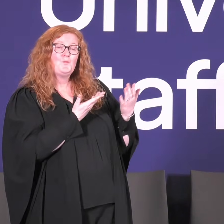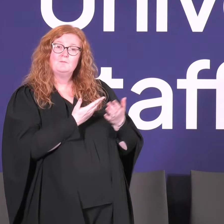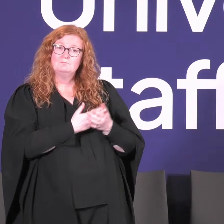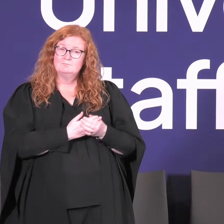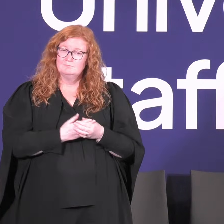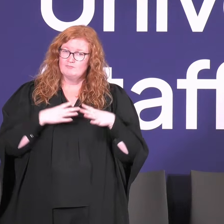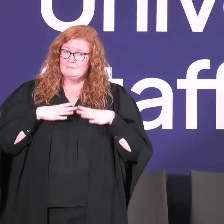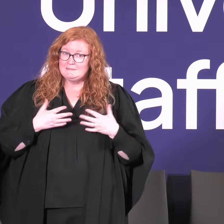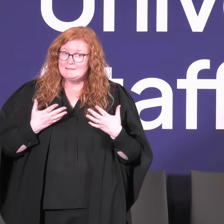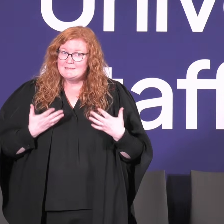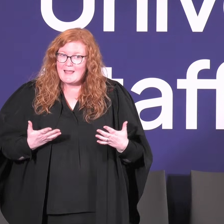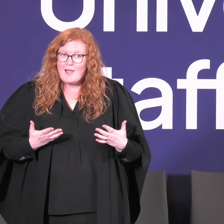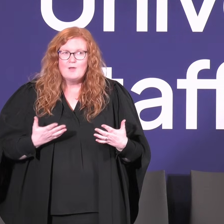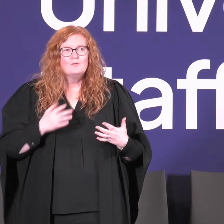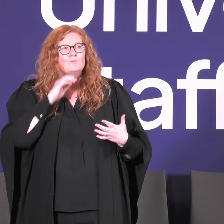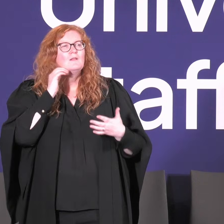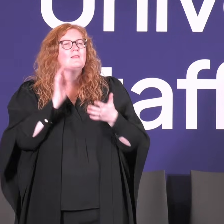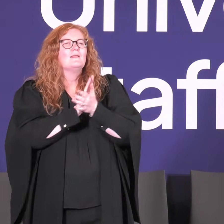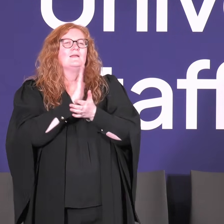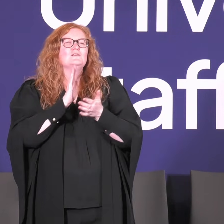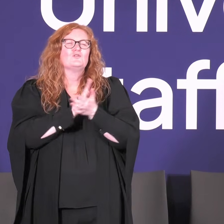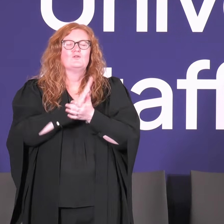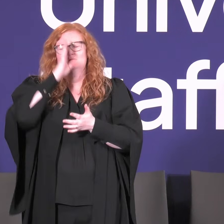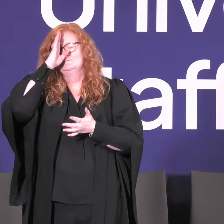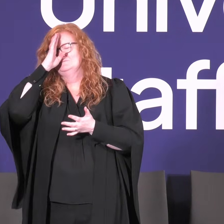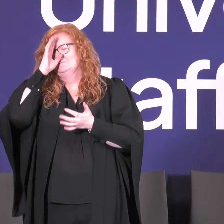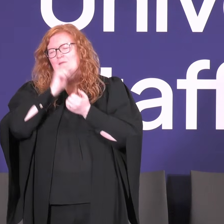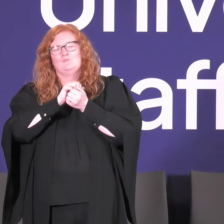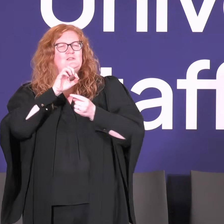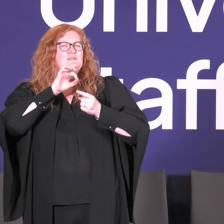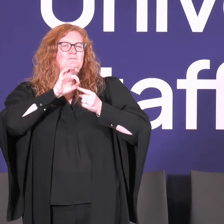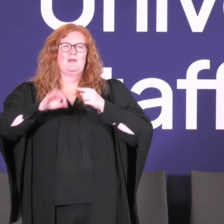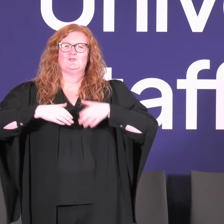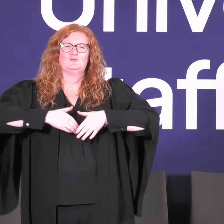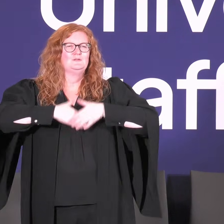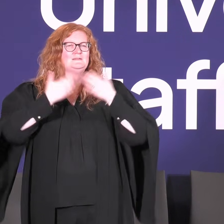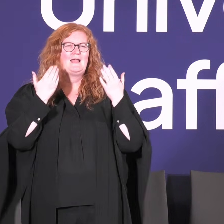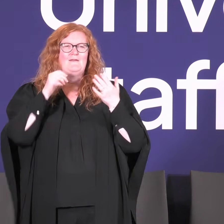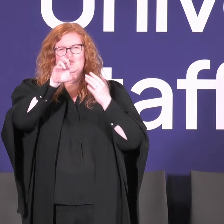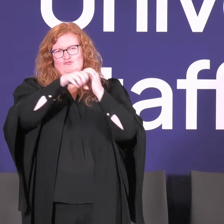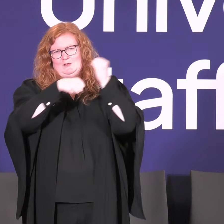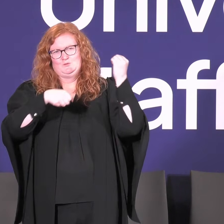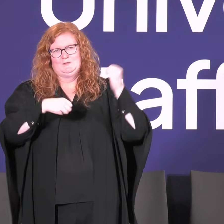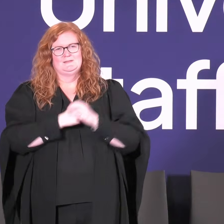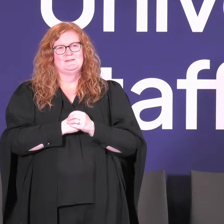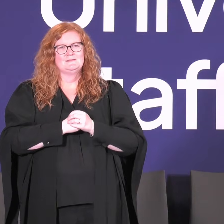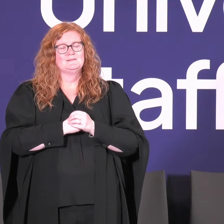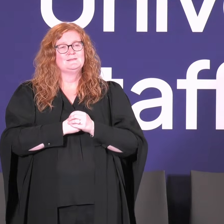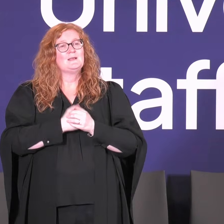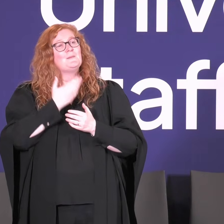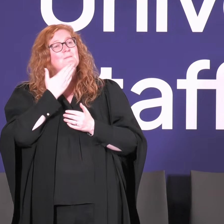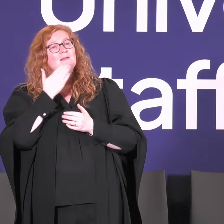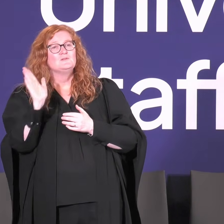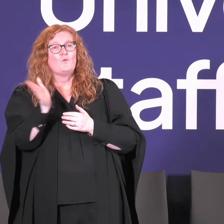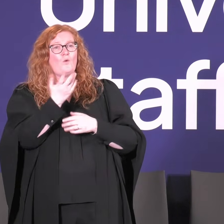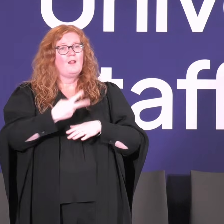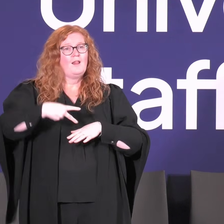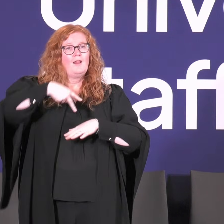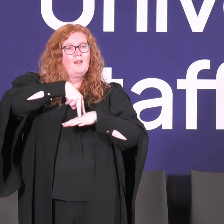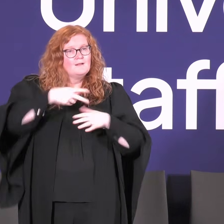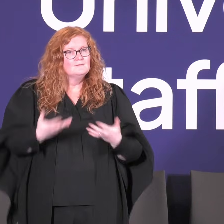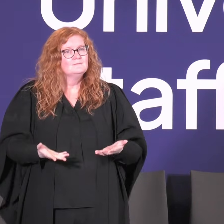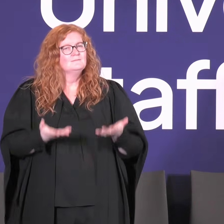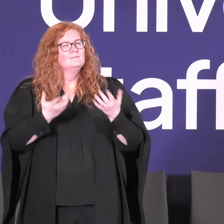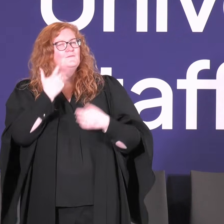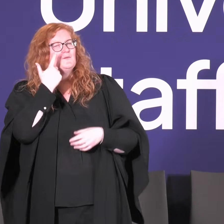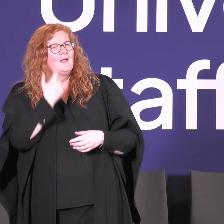ado, let's enjoy what will surely be one of the most memorable days in the lives of our graduates. Please can I invite you to stand up if you are